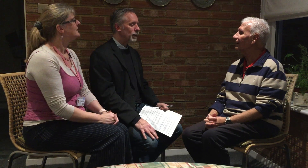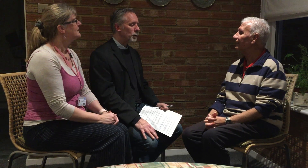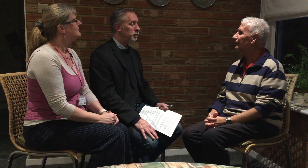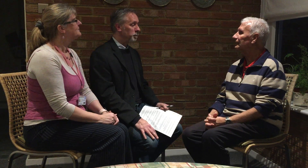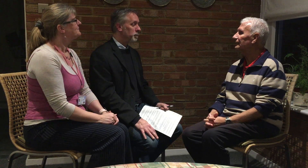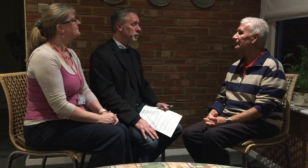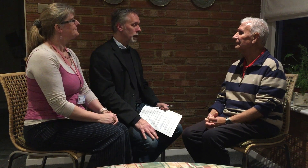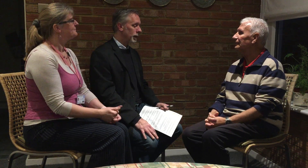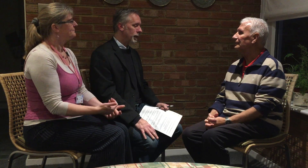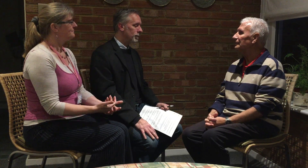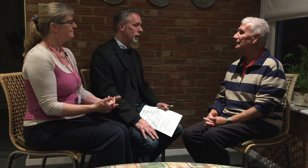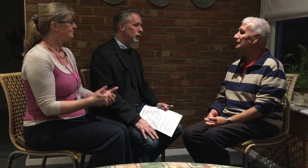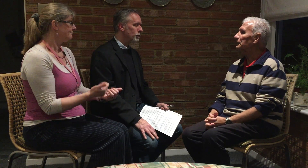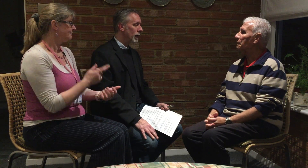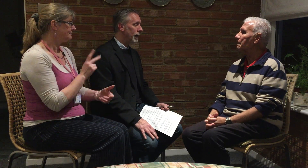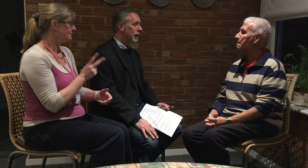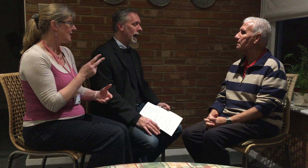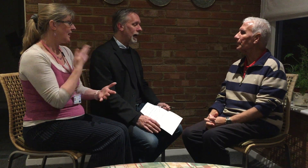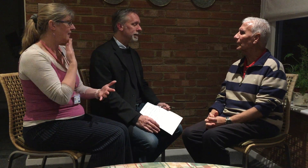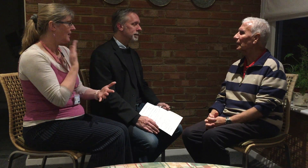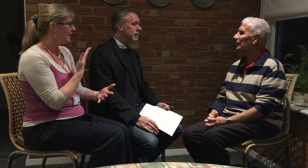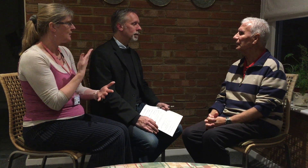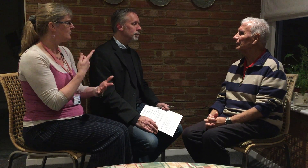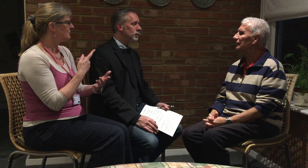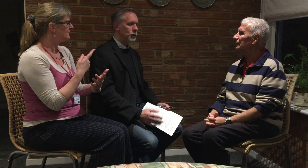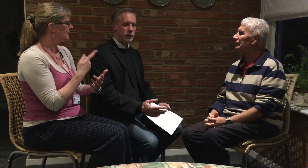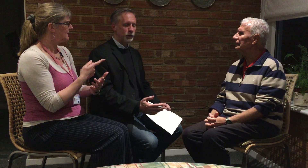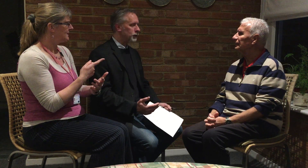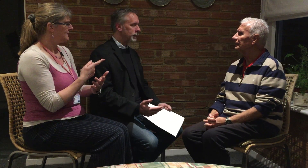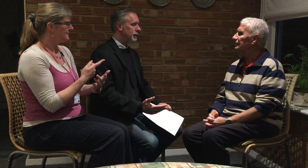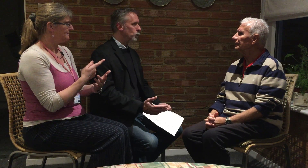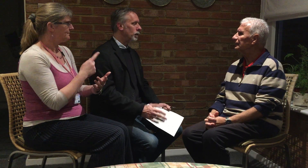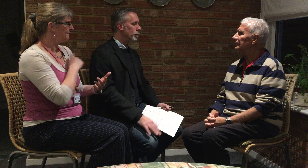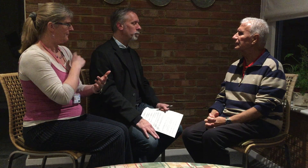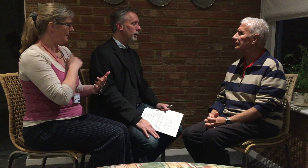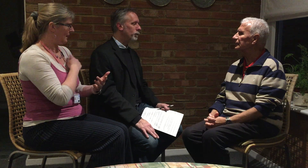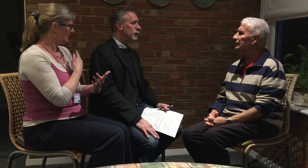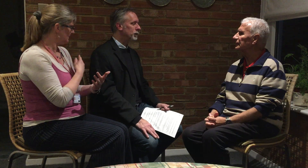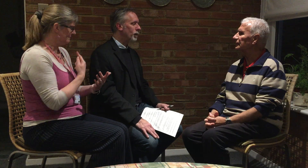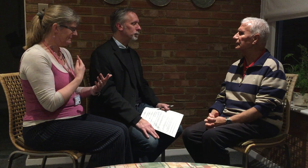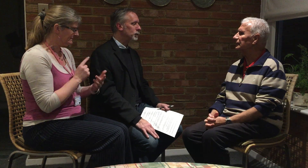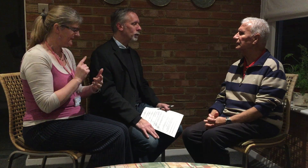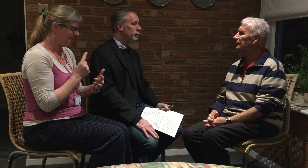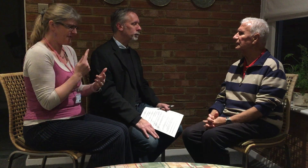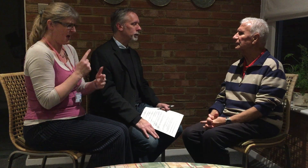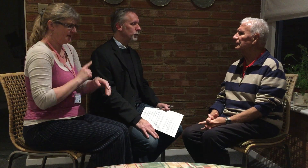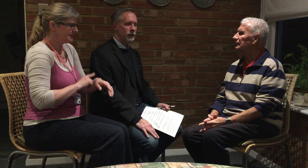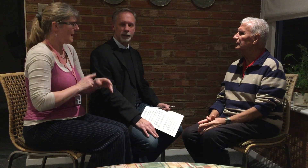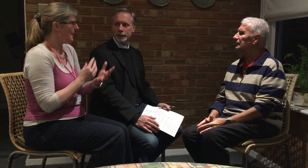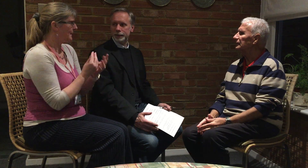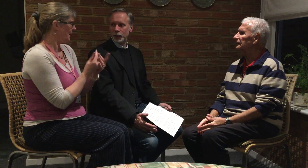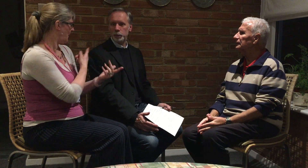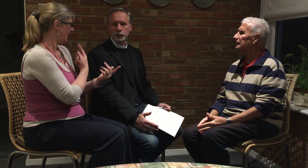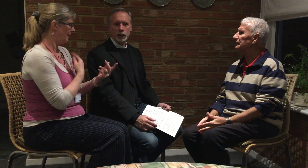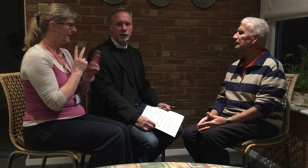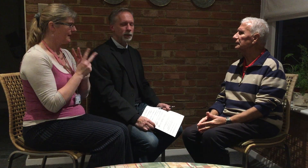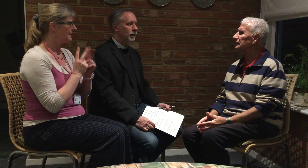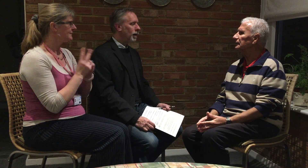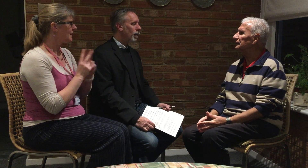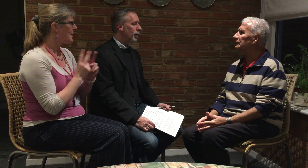So again, thank you for that. And just because this is one of my first times of using an interpreter,